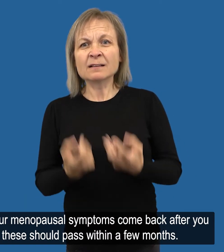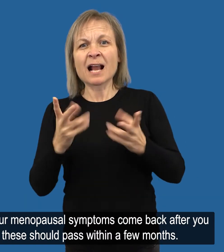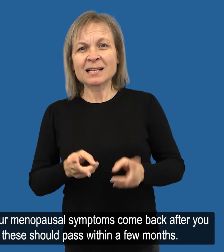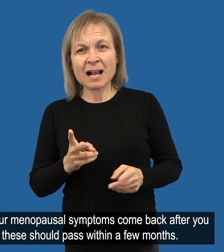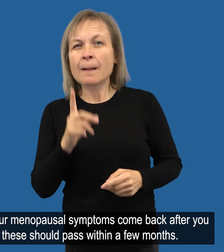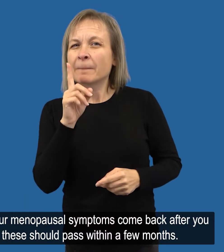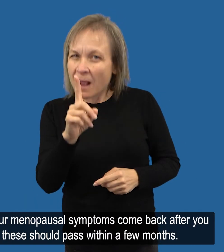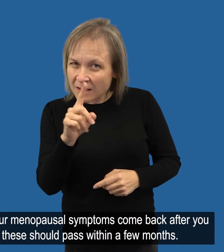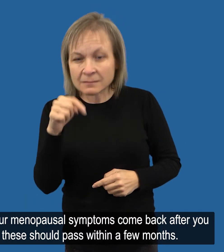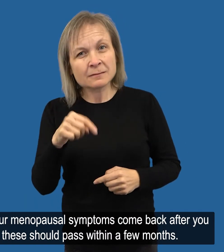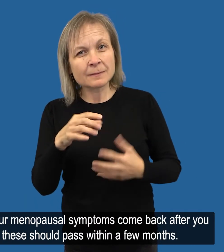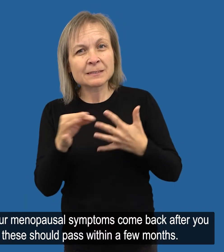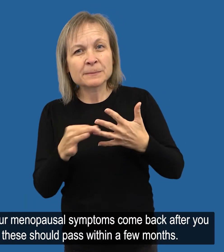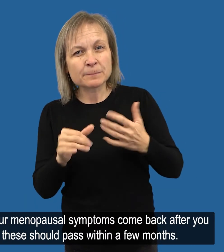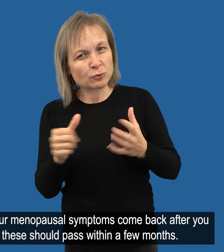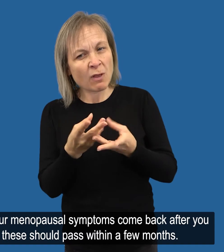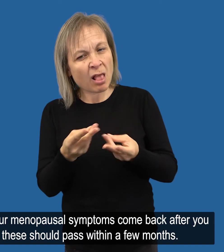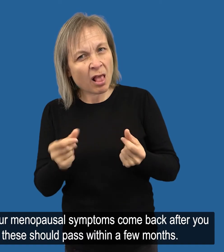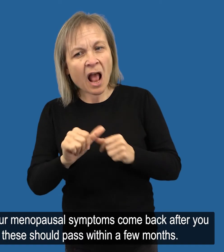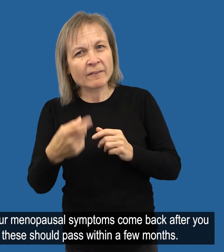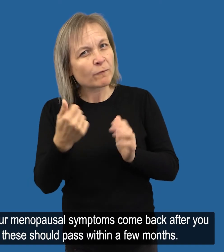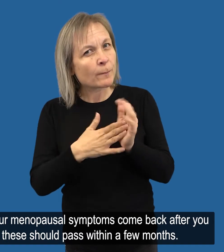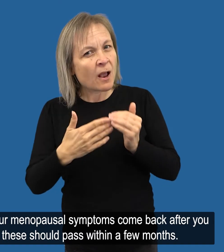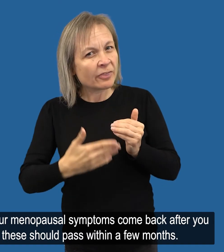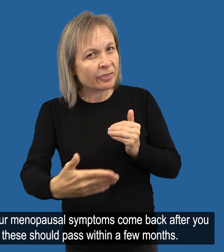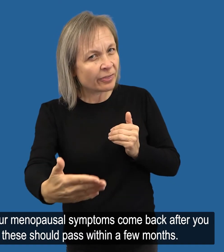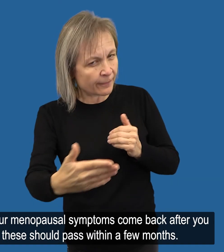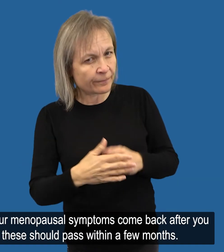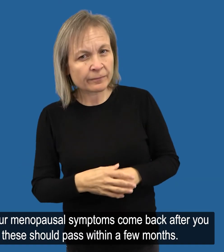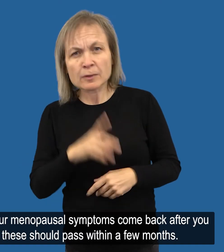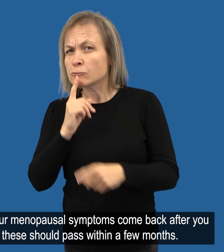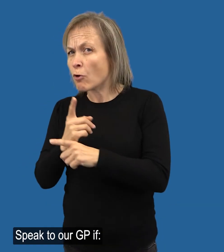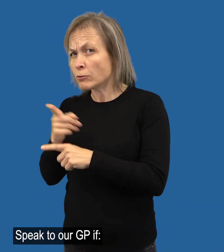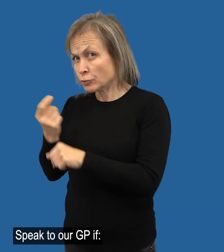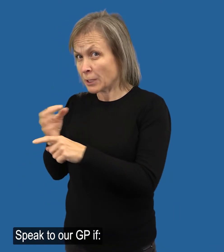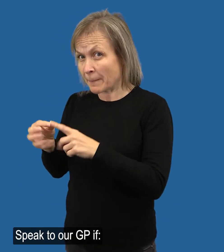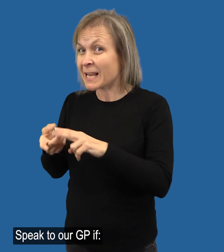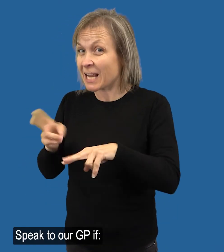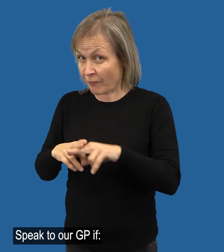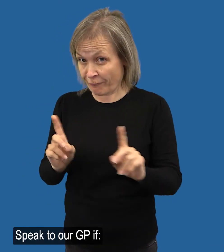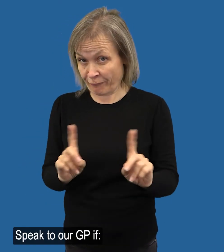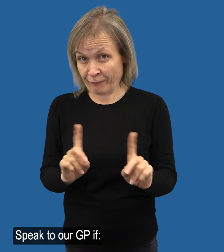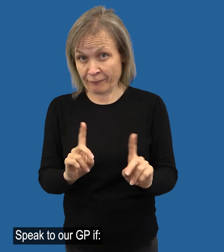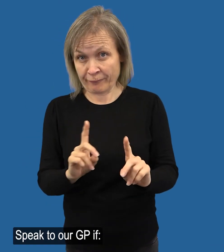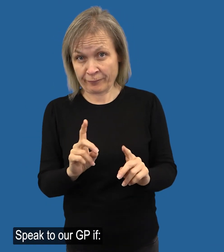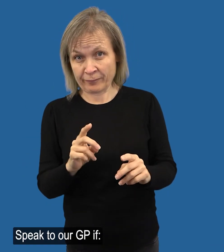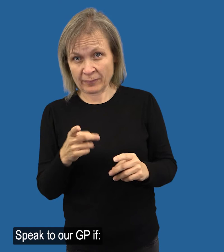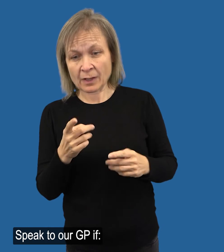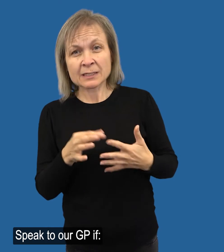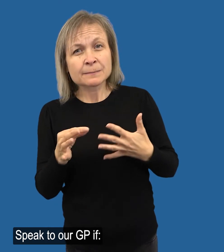within a few months. Speak to your GP if you have